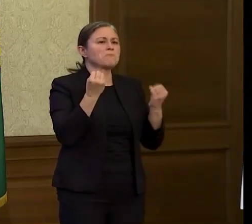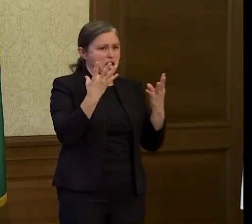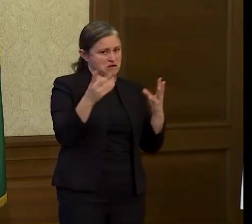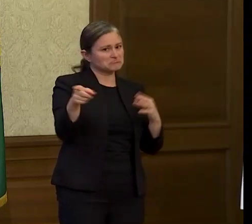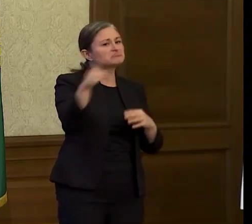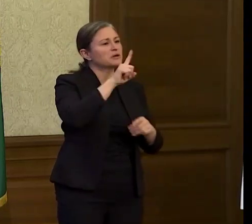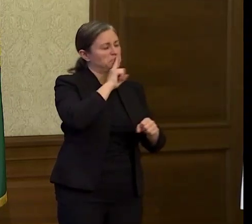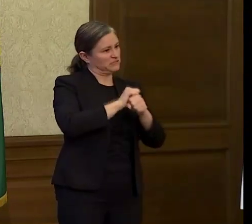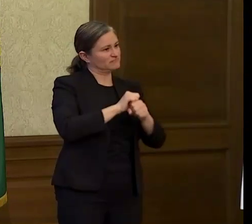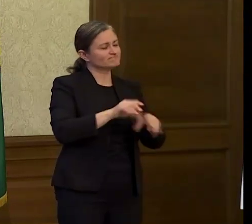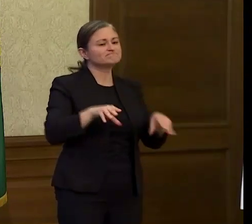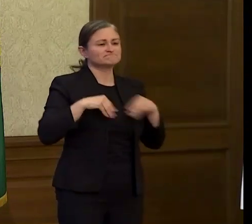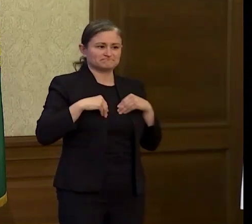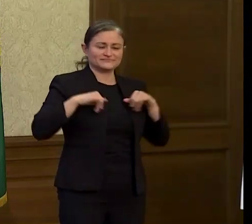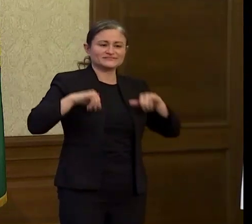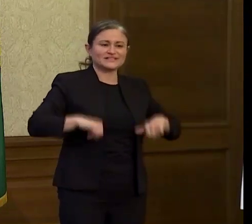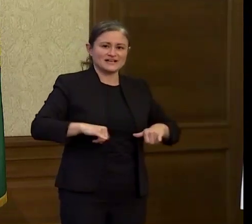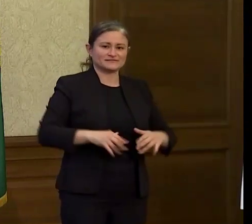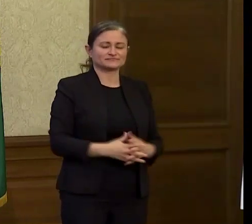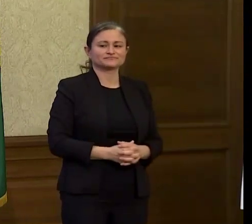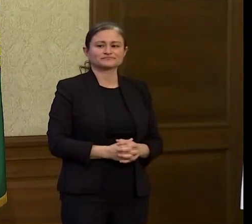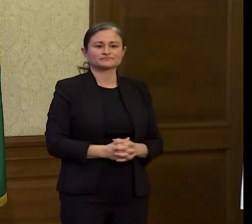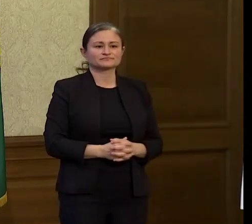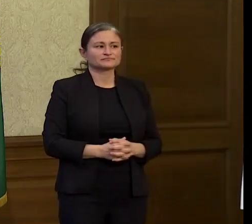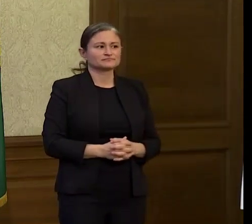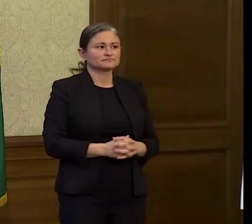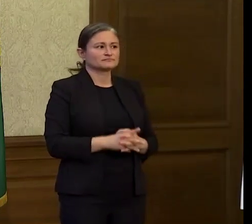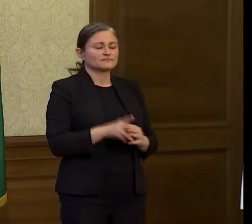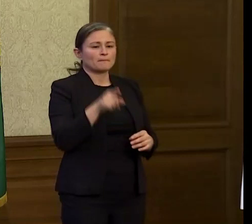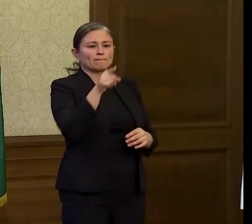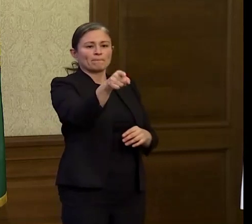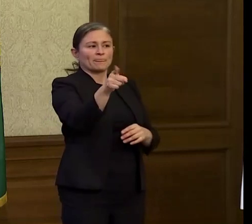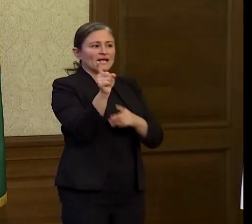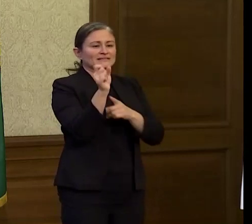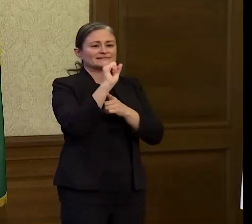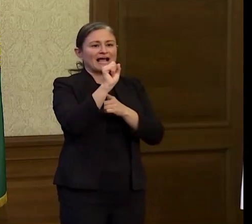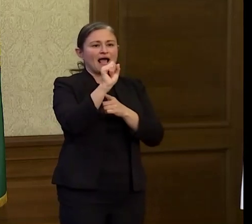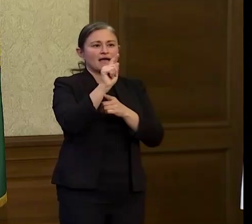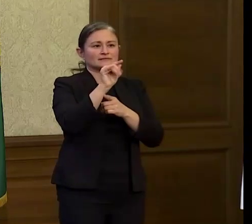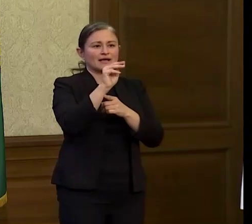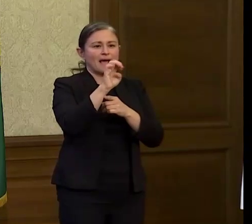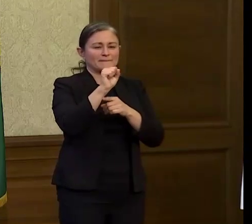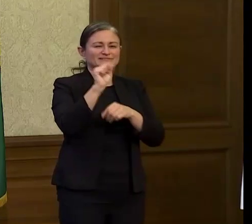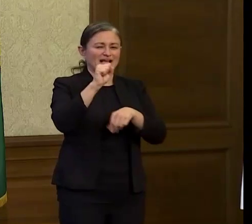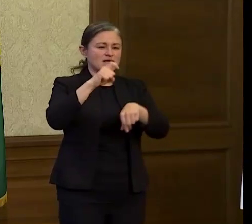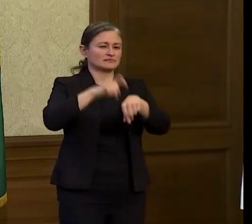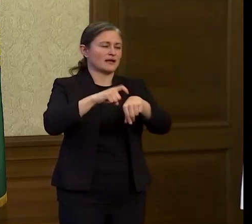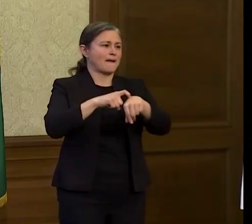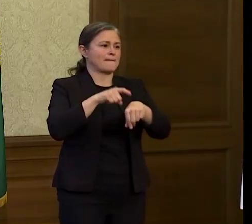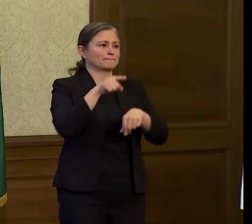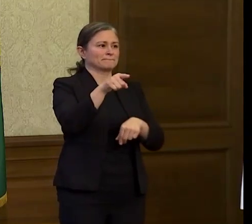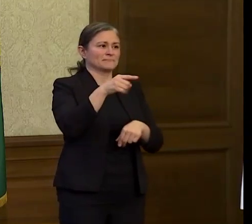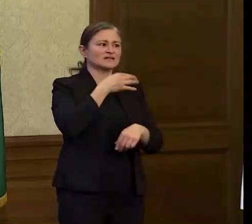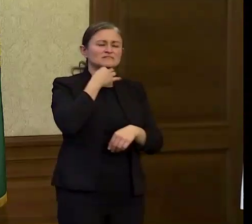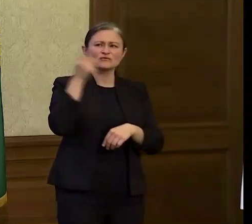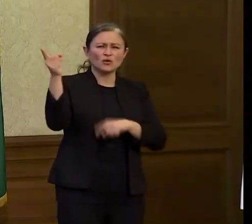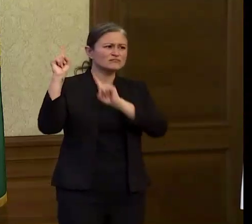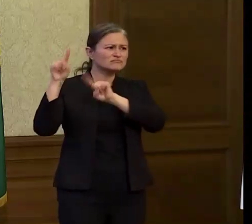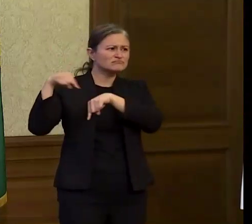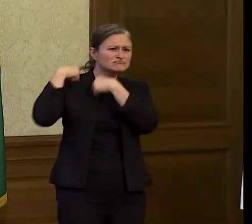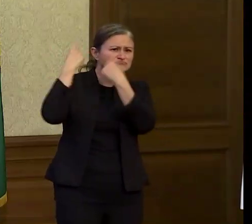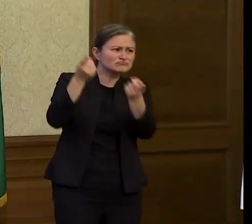the Seattle Times. Governor, you've been talking, I know, a bit with your state budget director, and